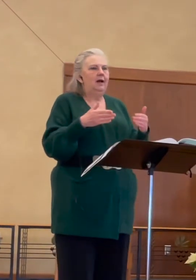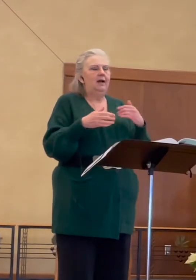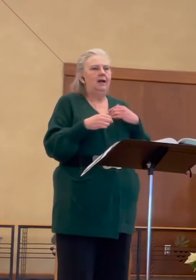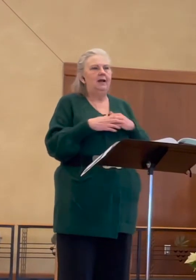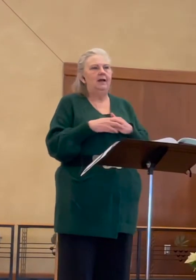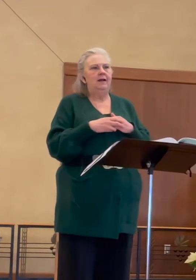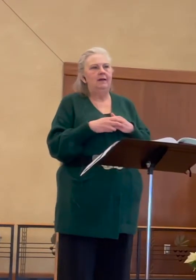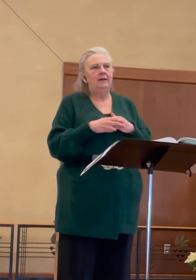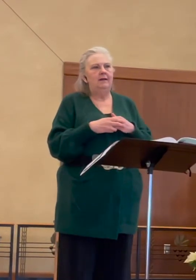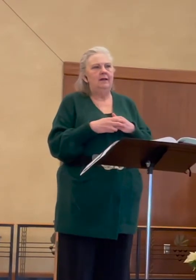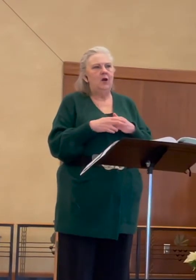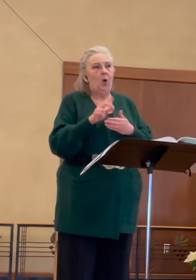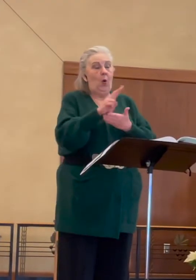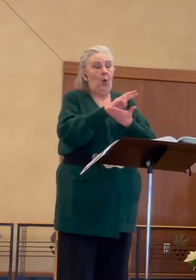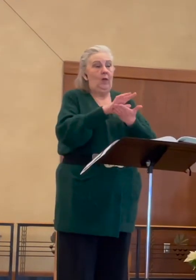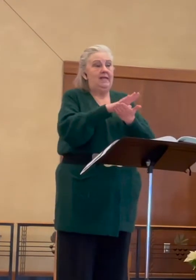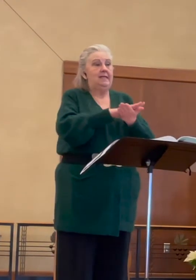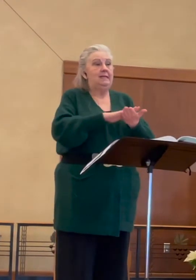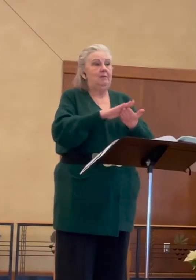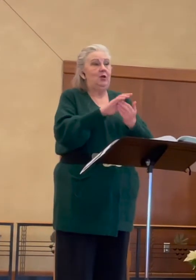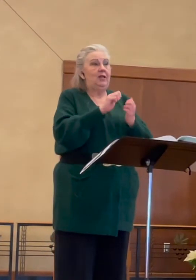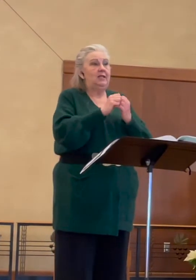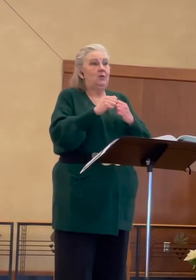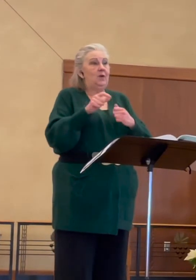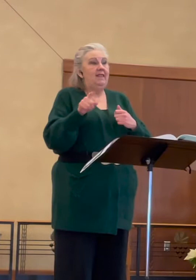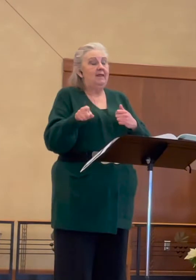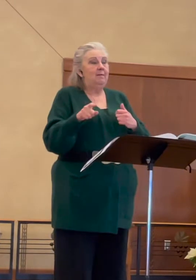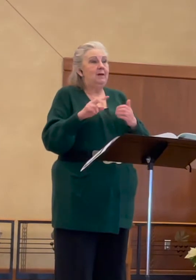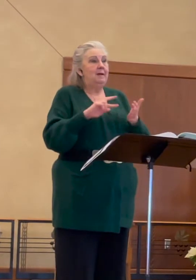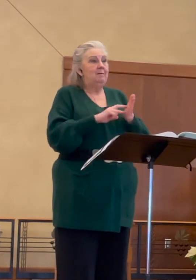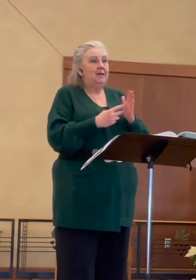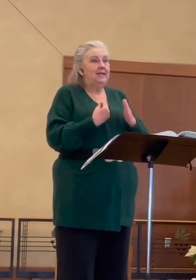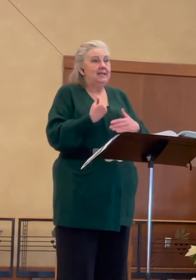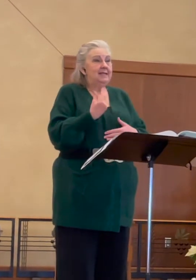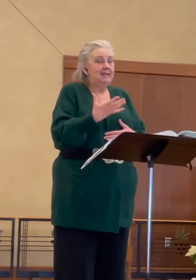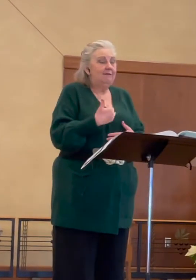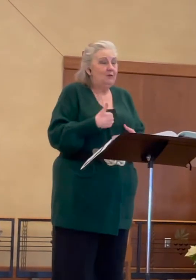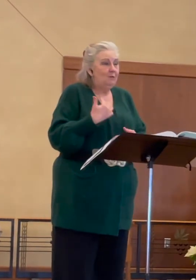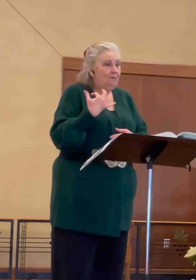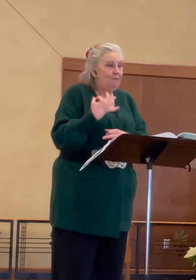and he has the Holy Spirit with him, which means he gives you faith.